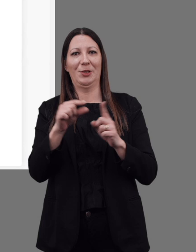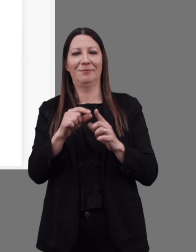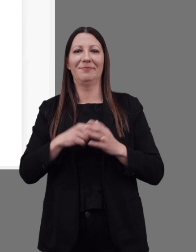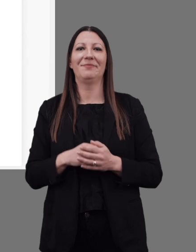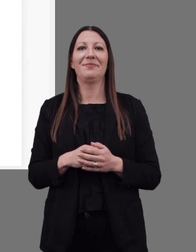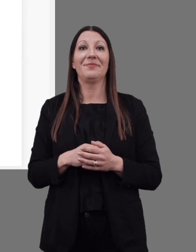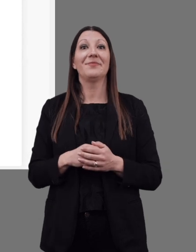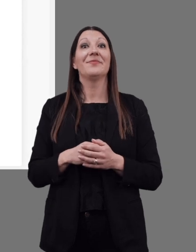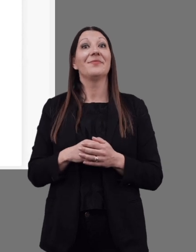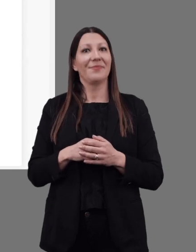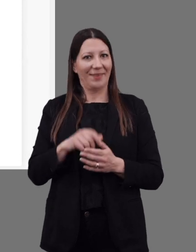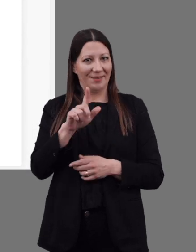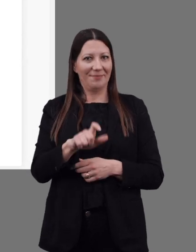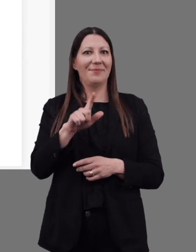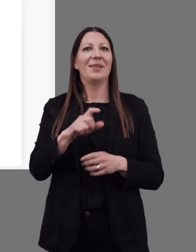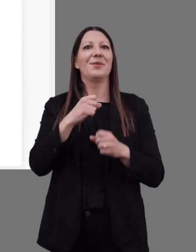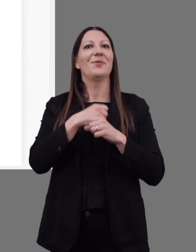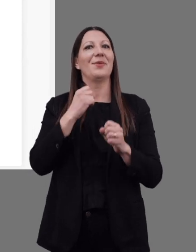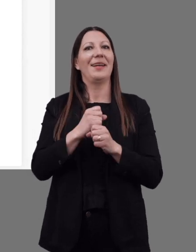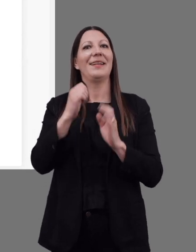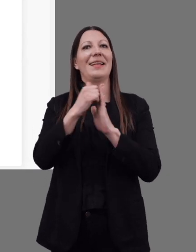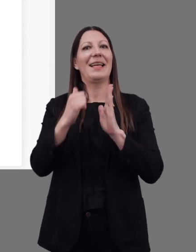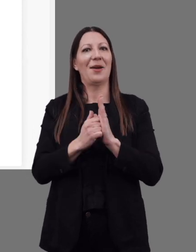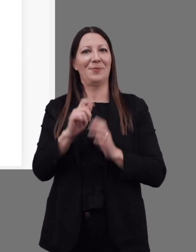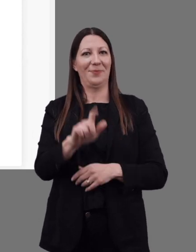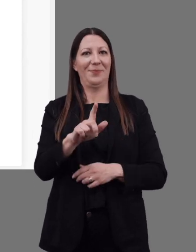will click on Create an Account.